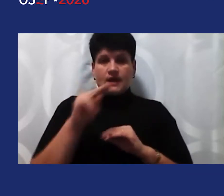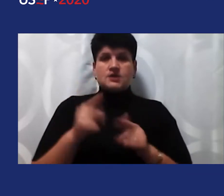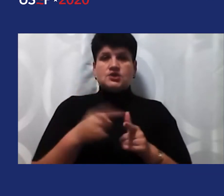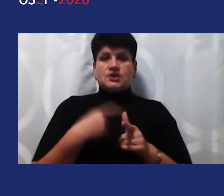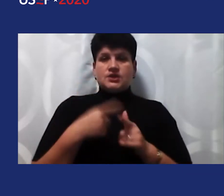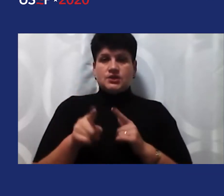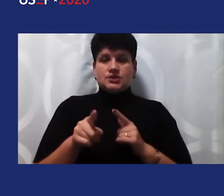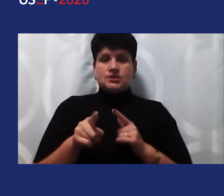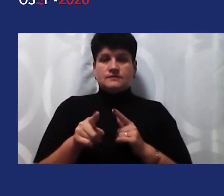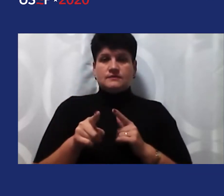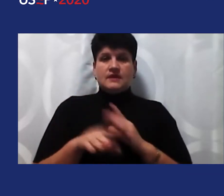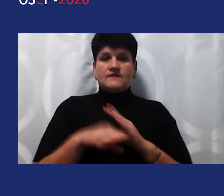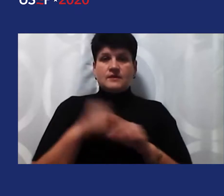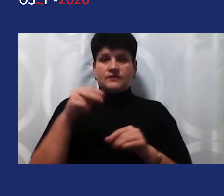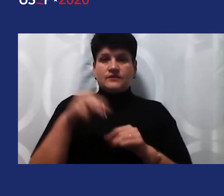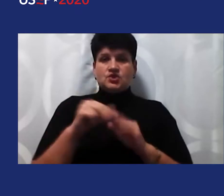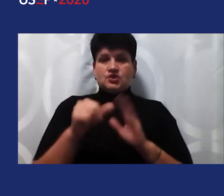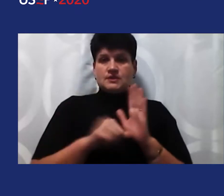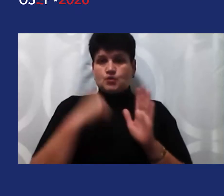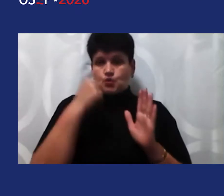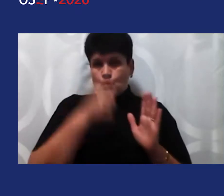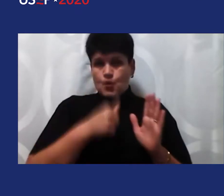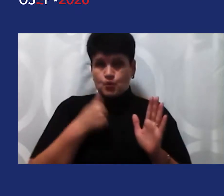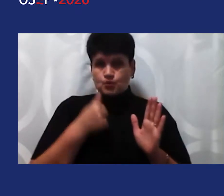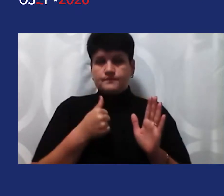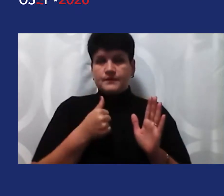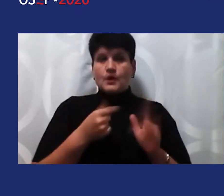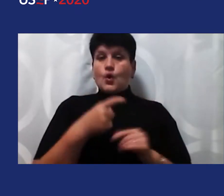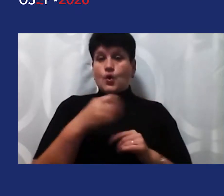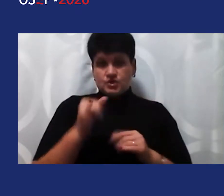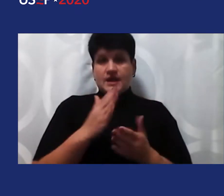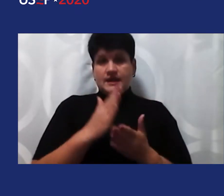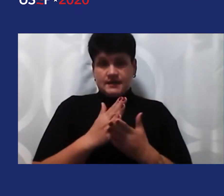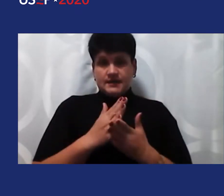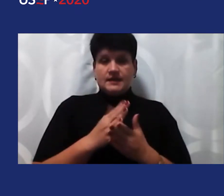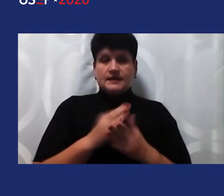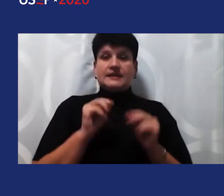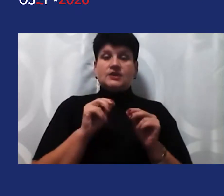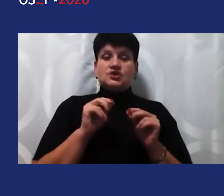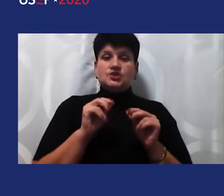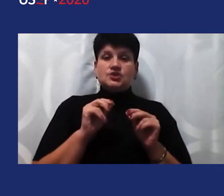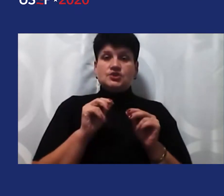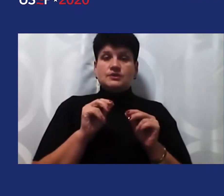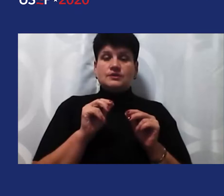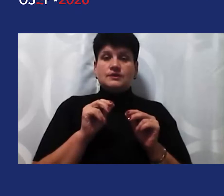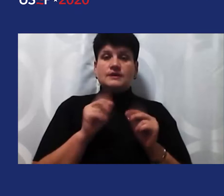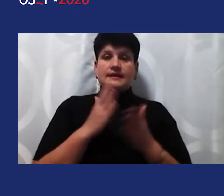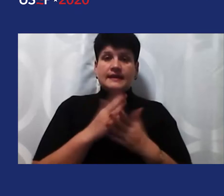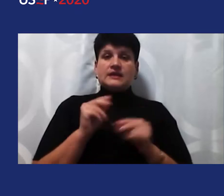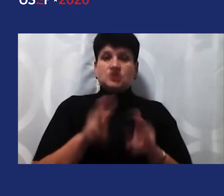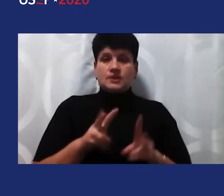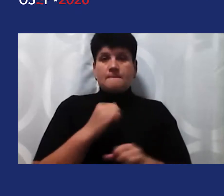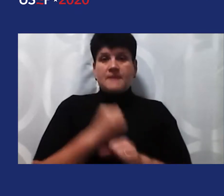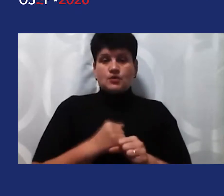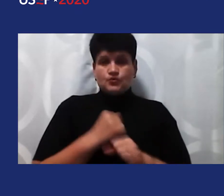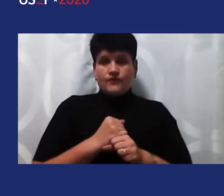the repeats of such intrusions were substantial, and hopefully there will be no repeat of